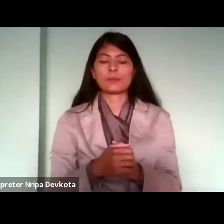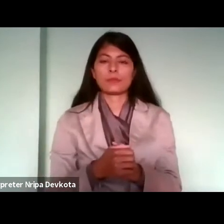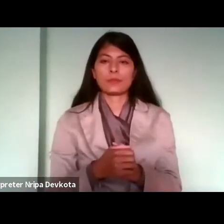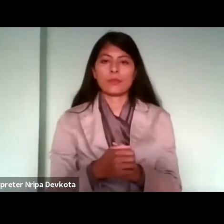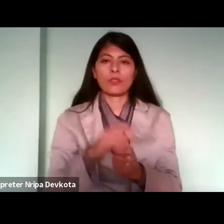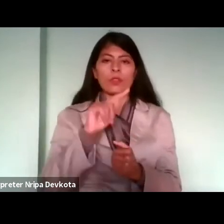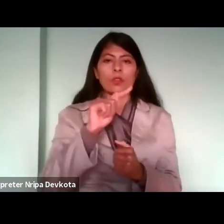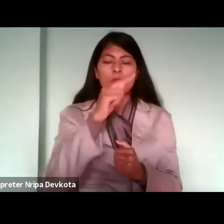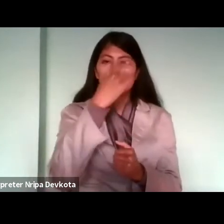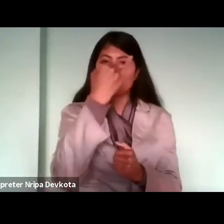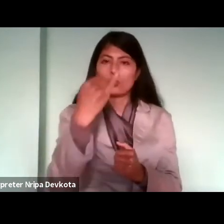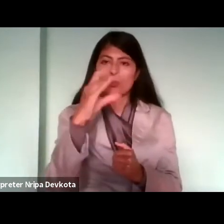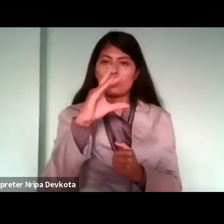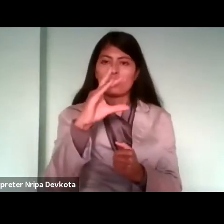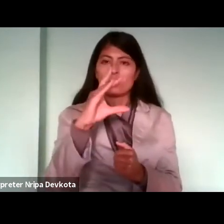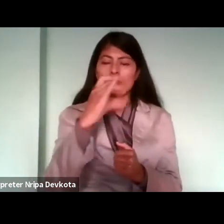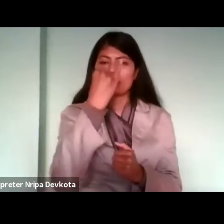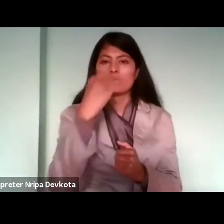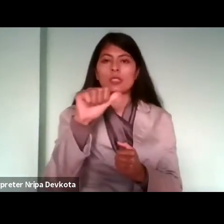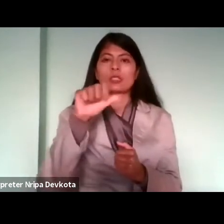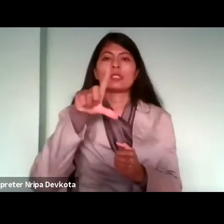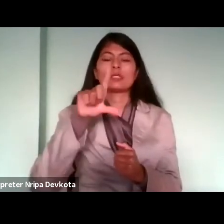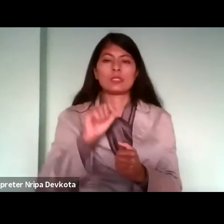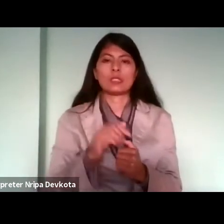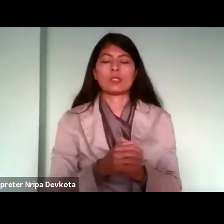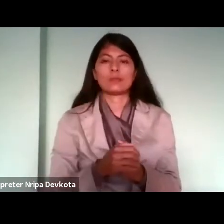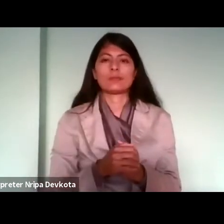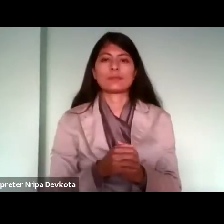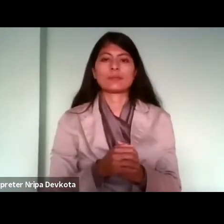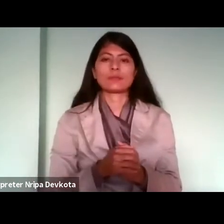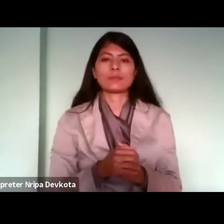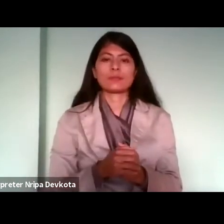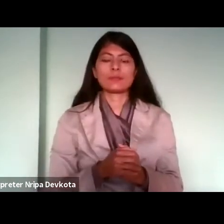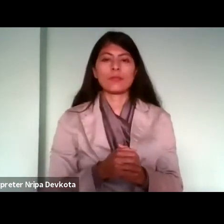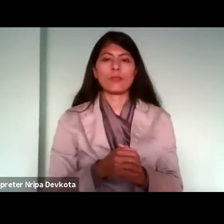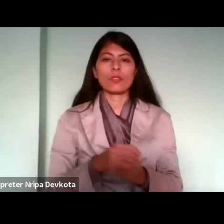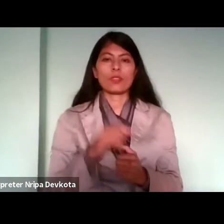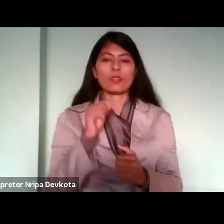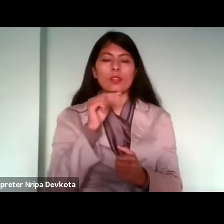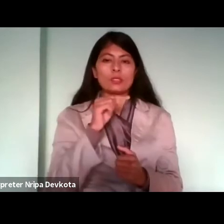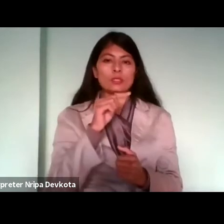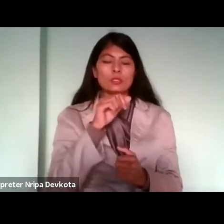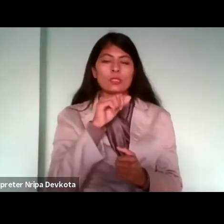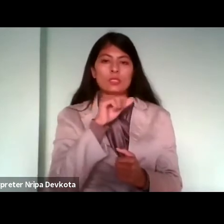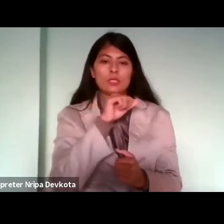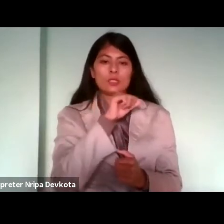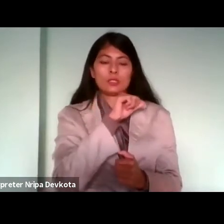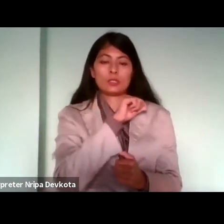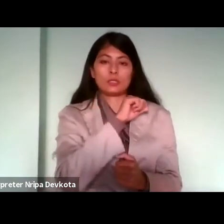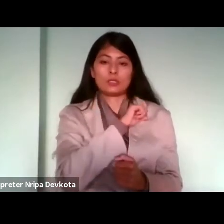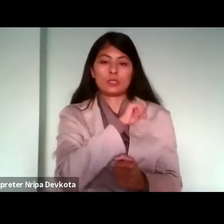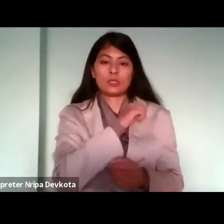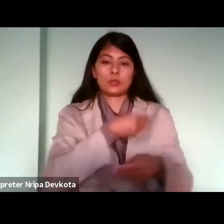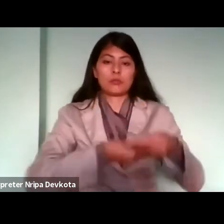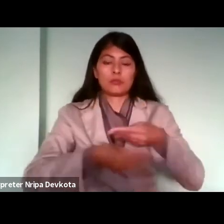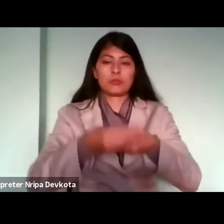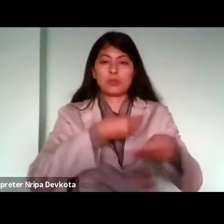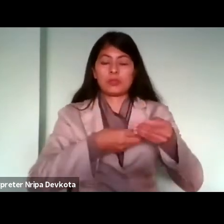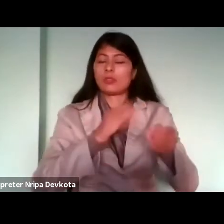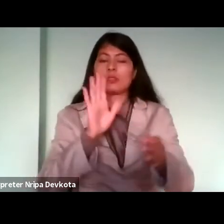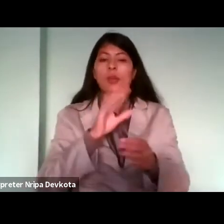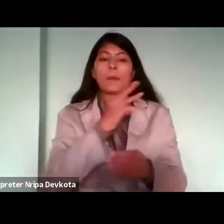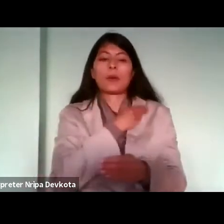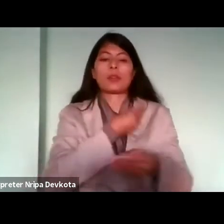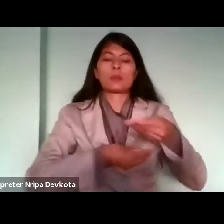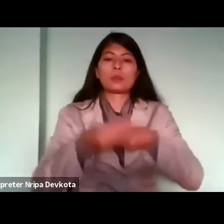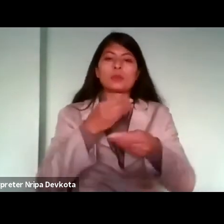Archana Koteja, who is Archana Koteja is a counter-trafficking expert and activist with extensive experiences